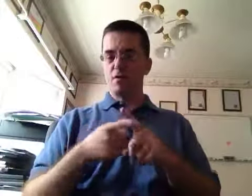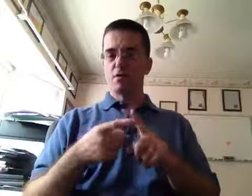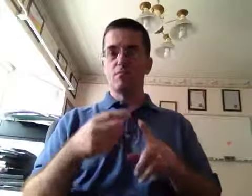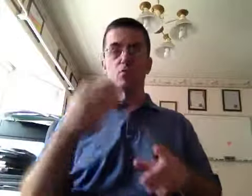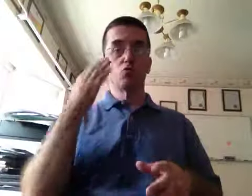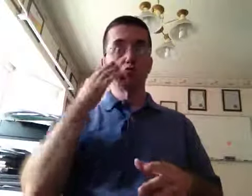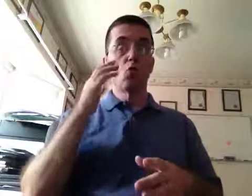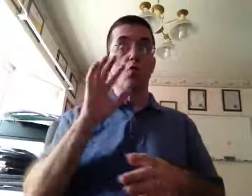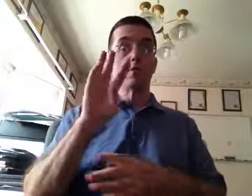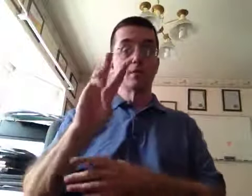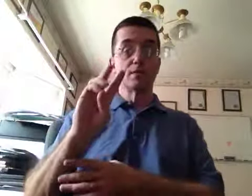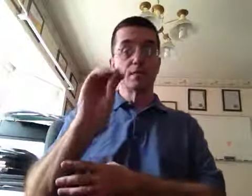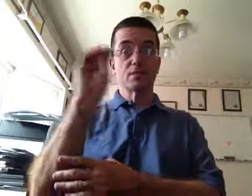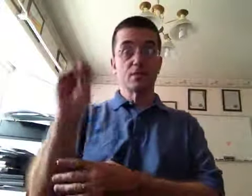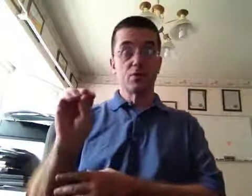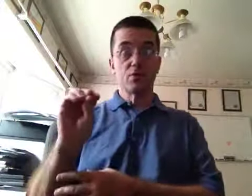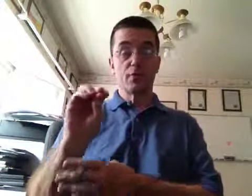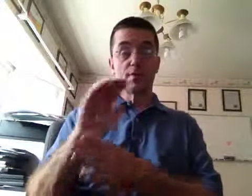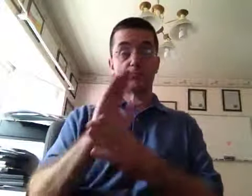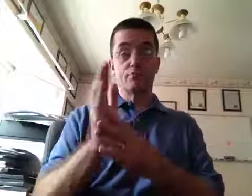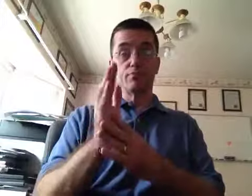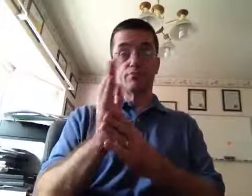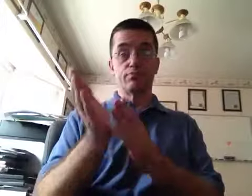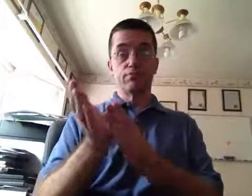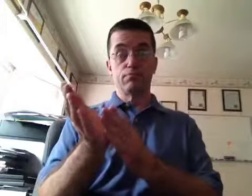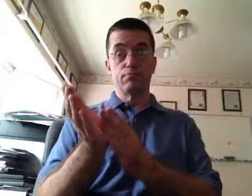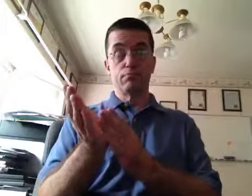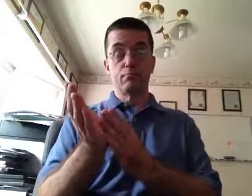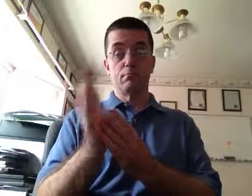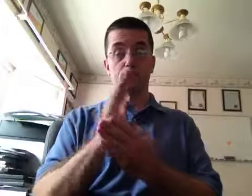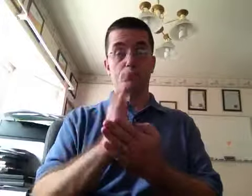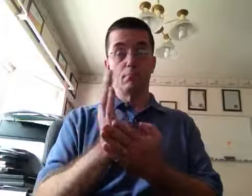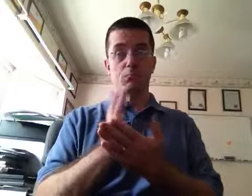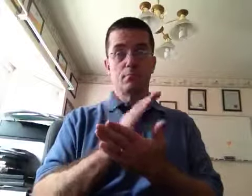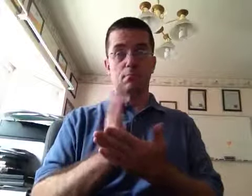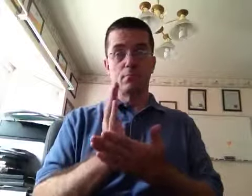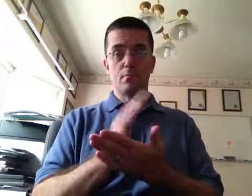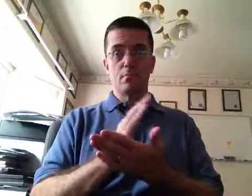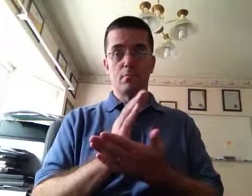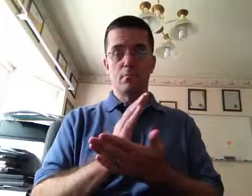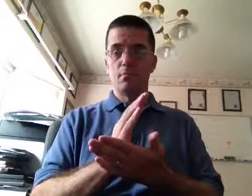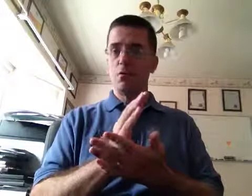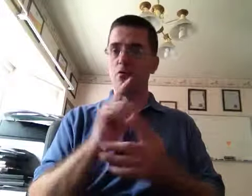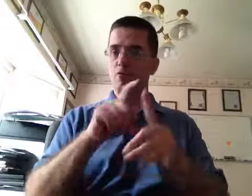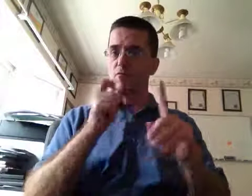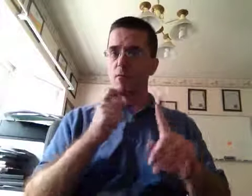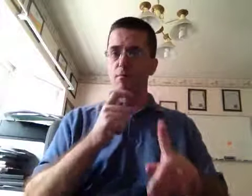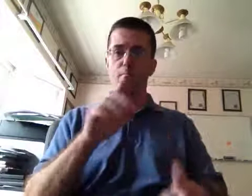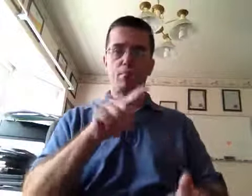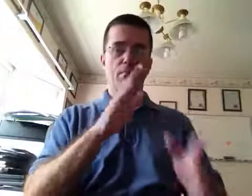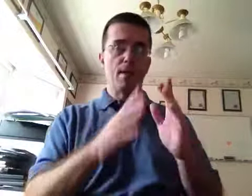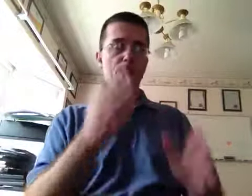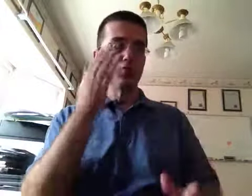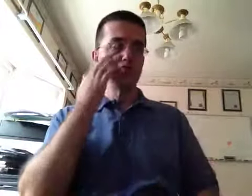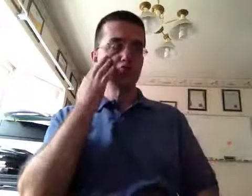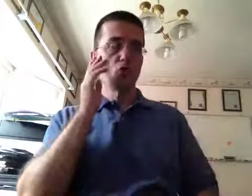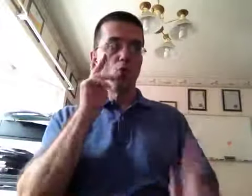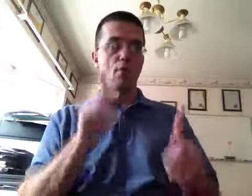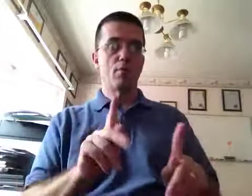you and everybody else. Maximum. You probably know someone that works at that place that you want to